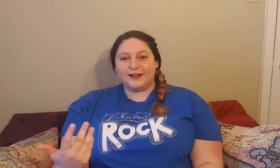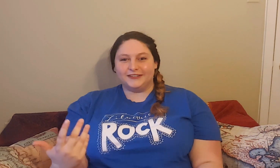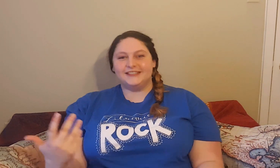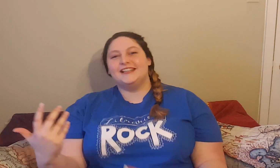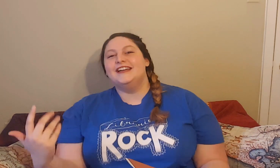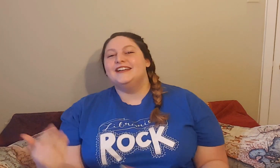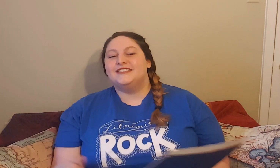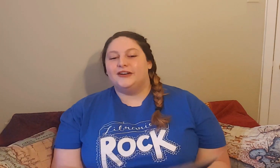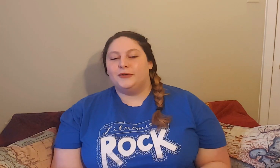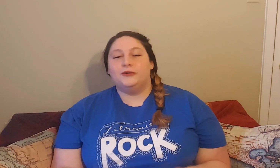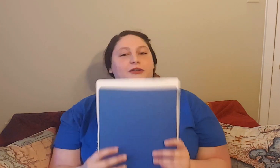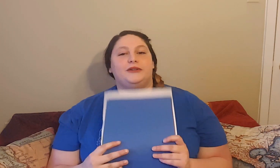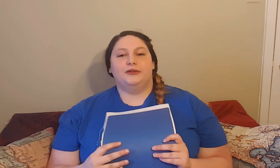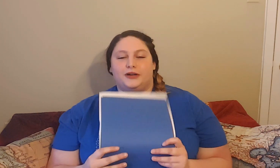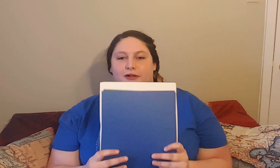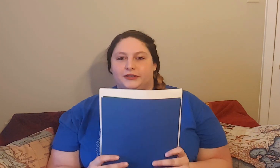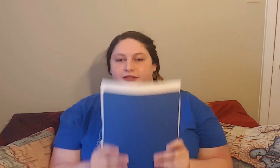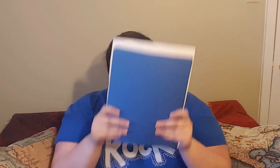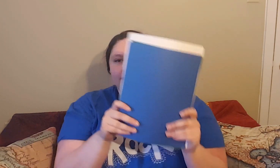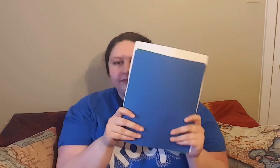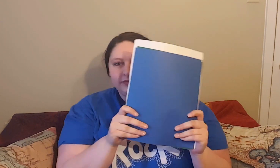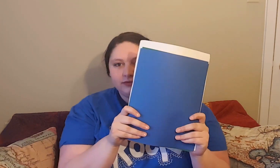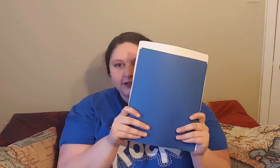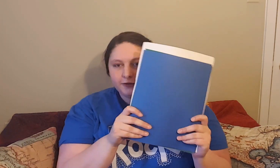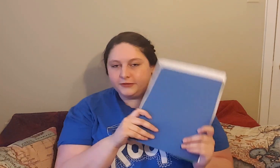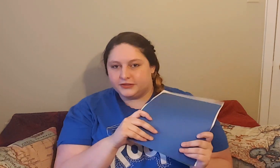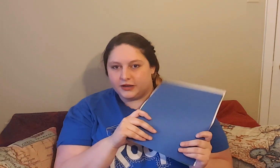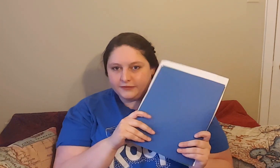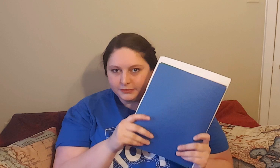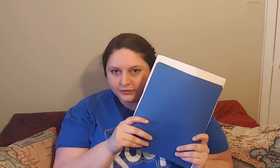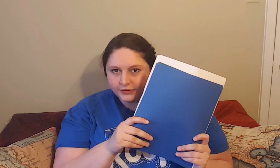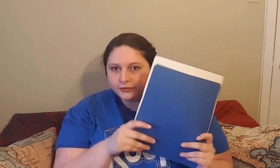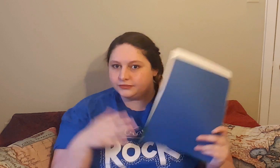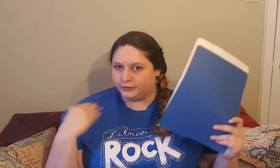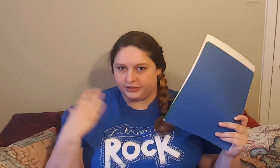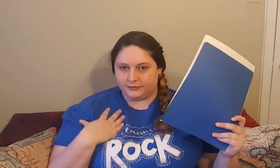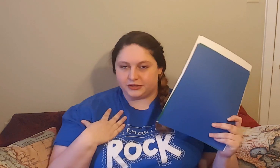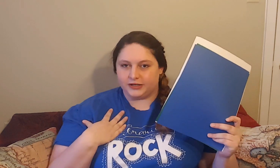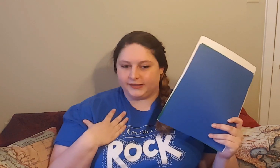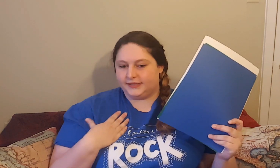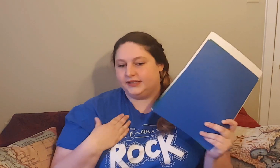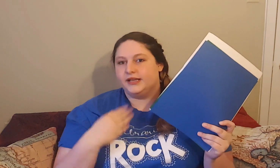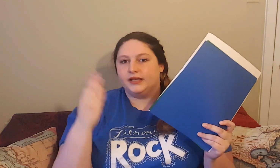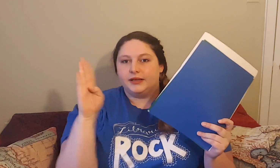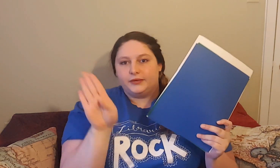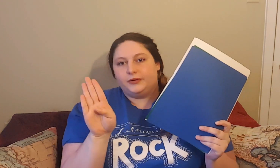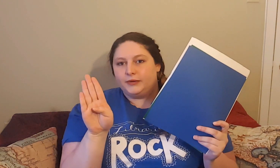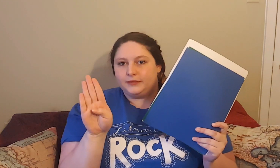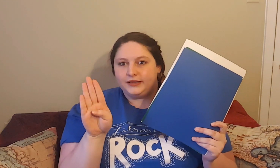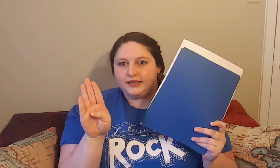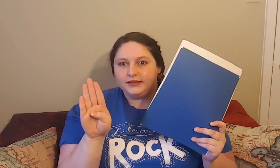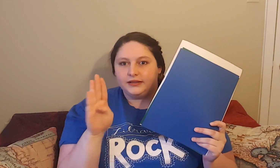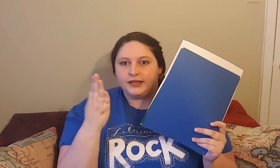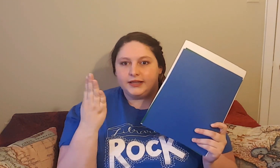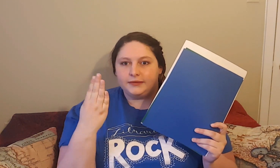colors. So we're going to redo our colors. So first off is blue, which is like my shirt, I guess. We're going to make a B and